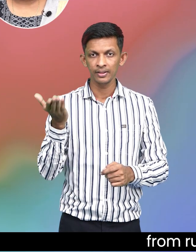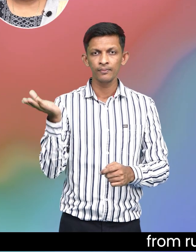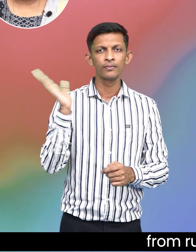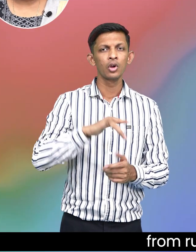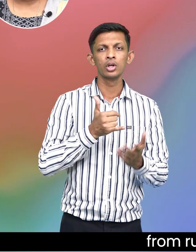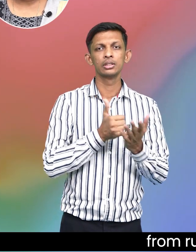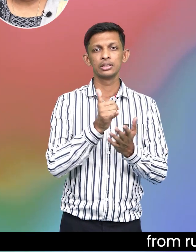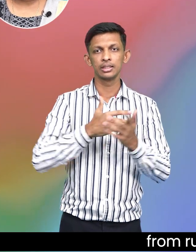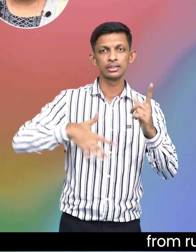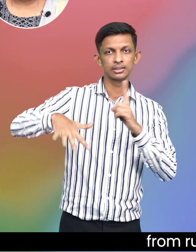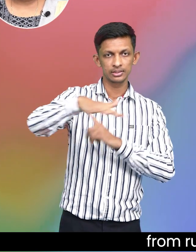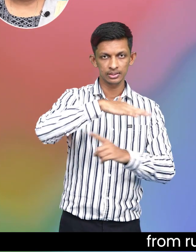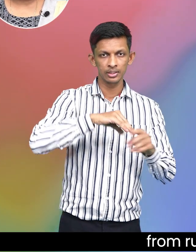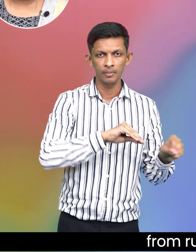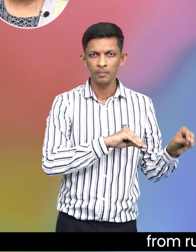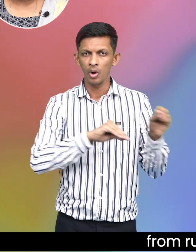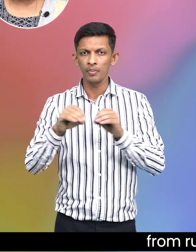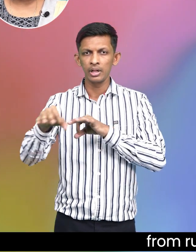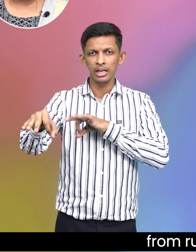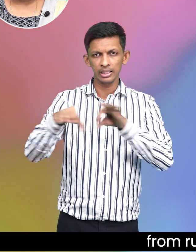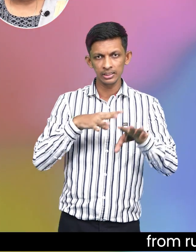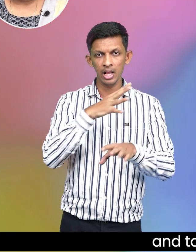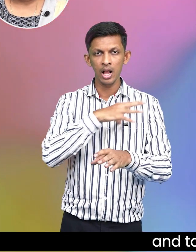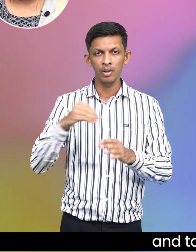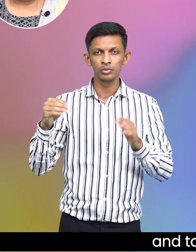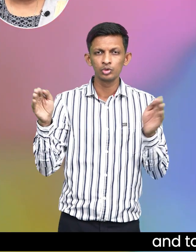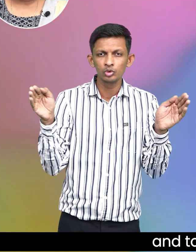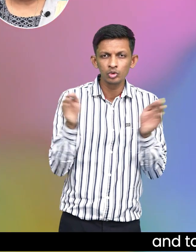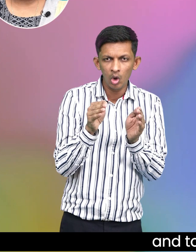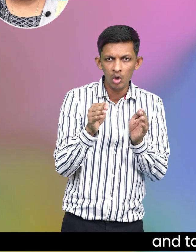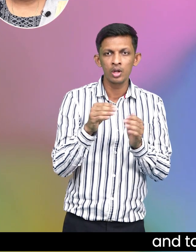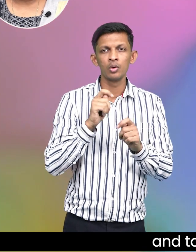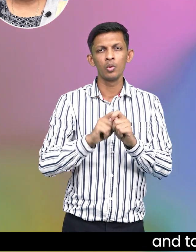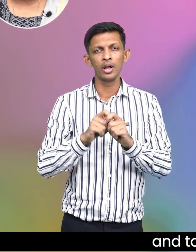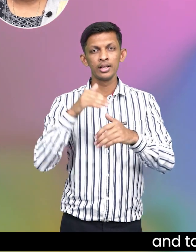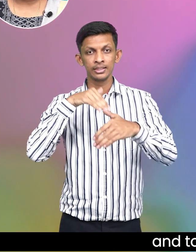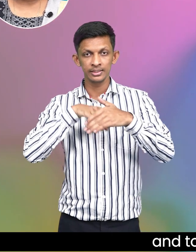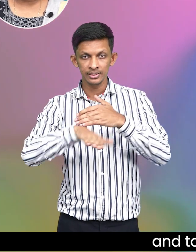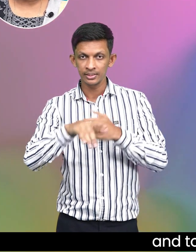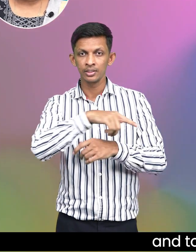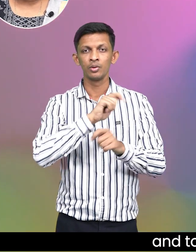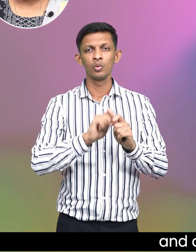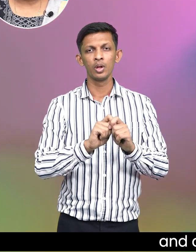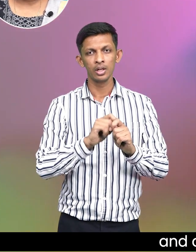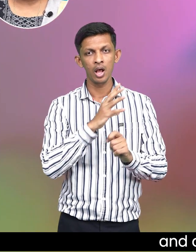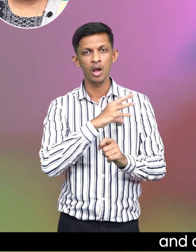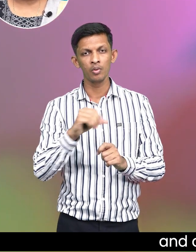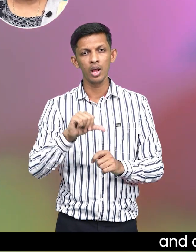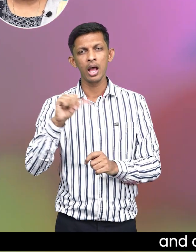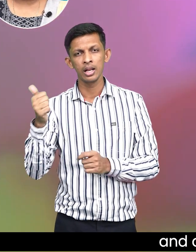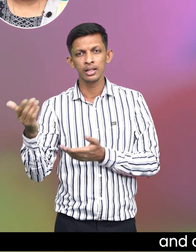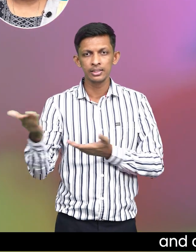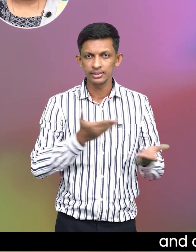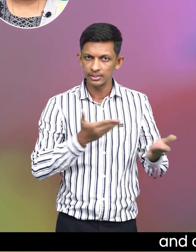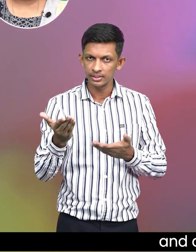People from rural areas move to cities and towns to work in industry and other